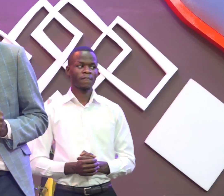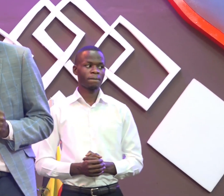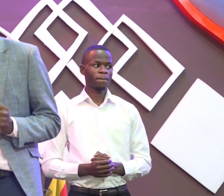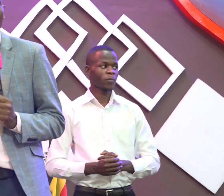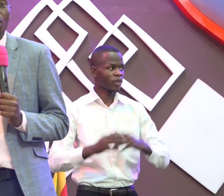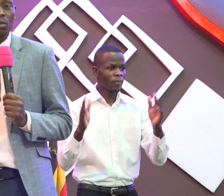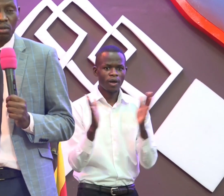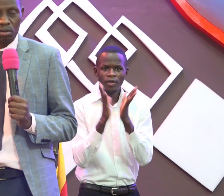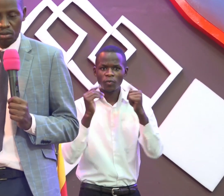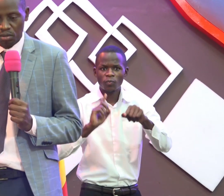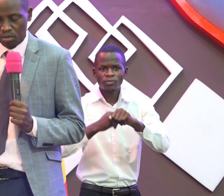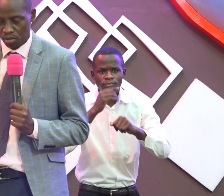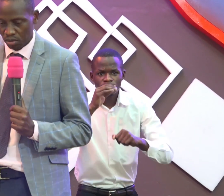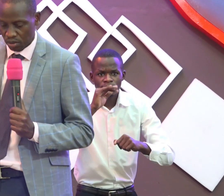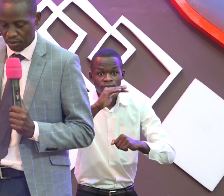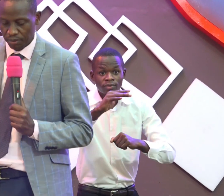what